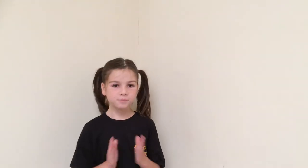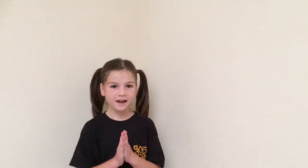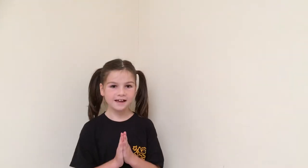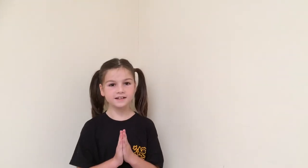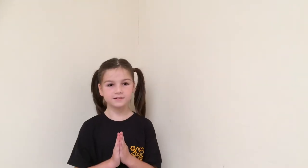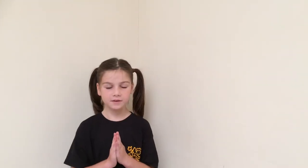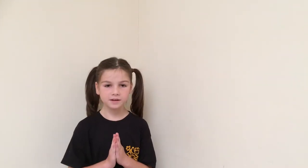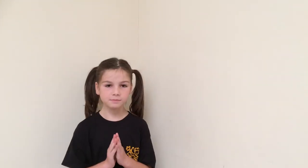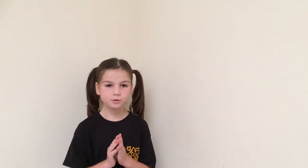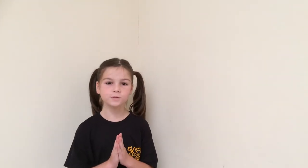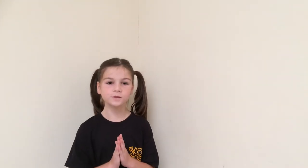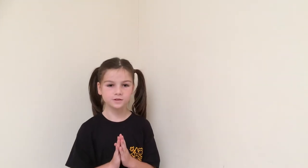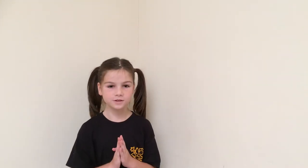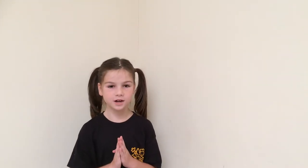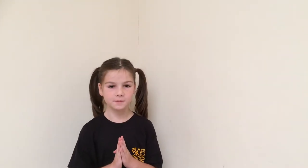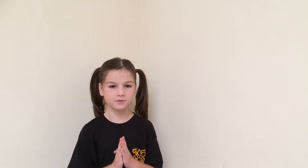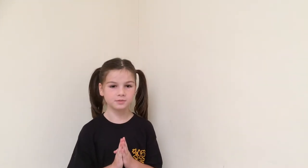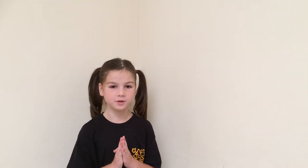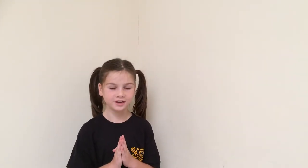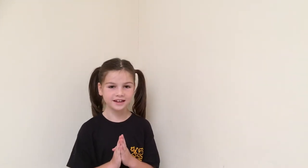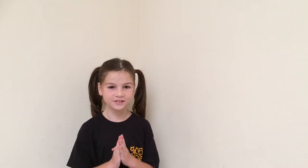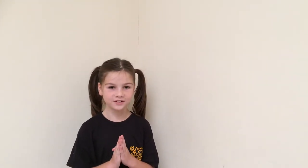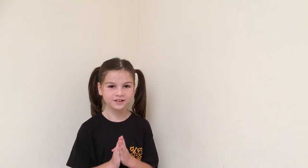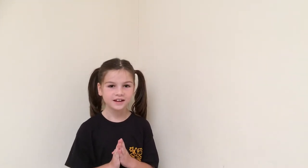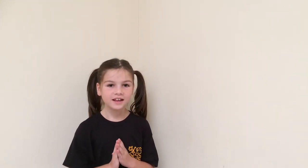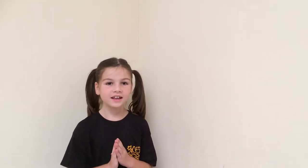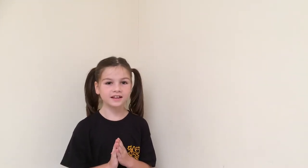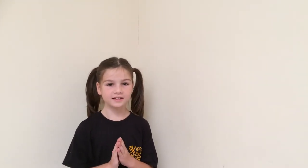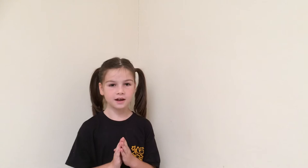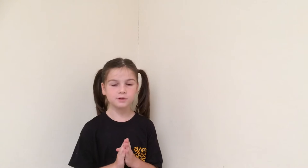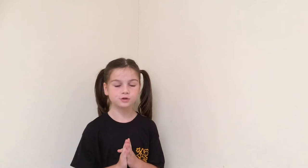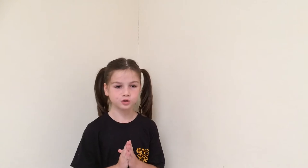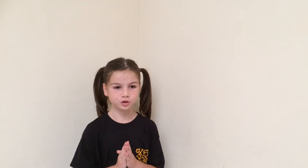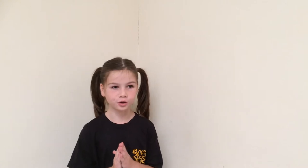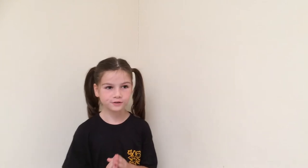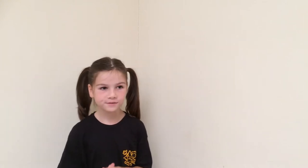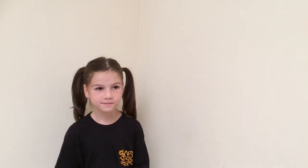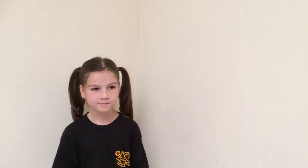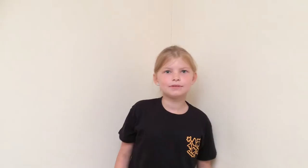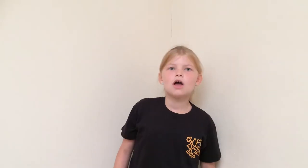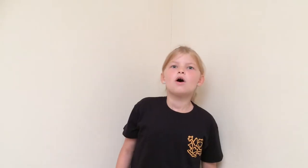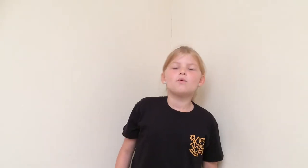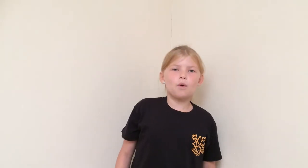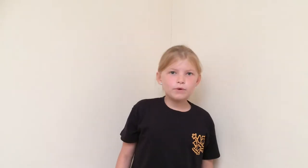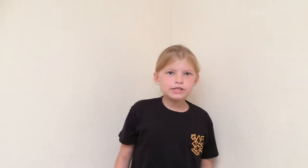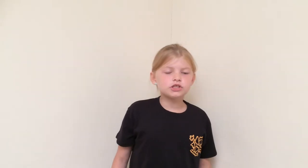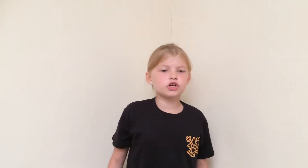Prayer is a very important type of communication. It is how we talk to God. One reason to